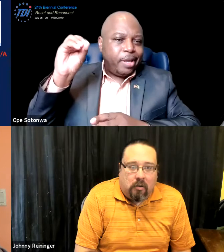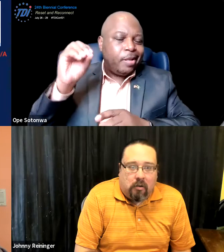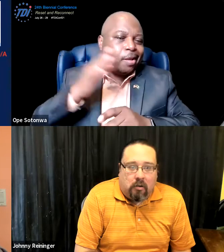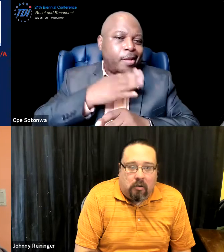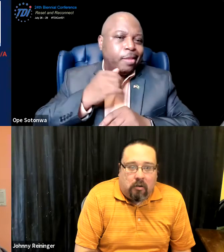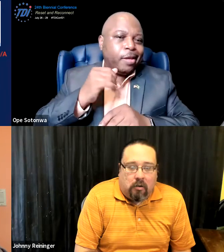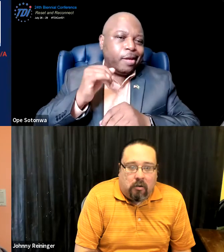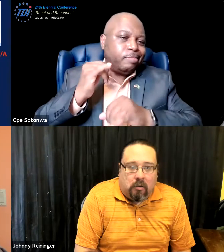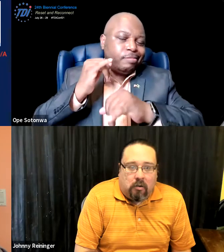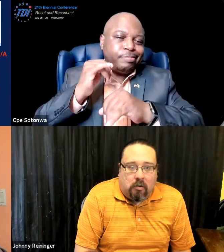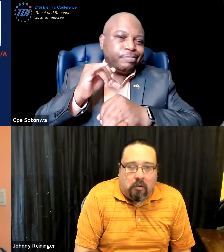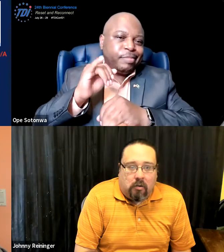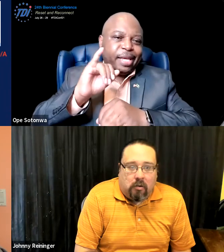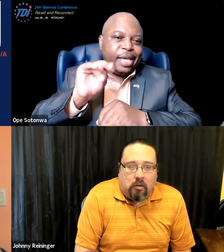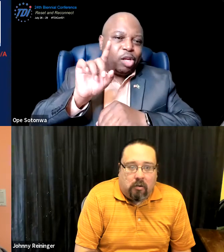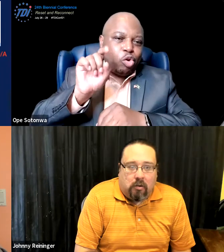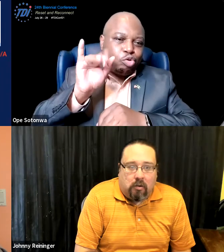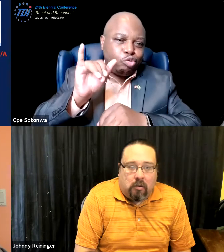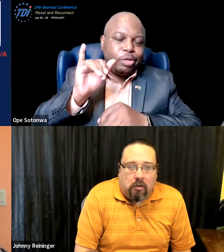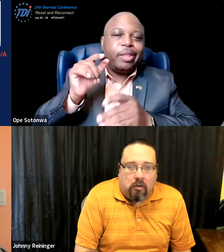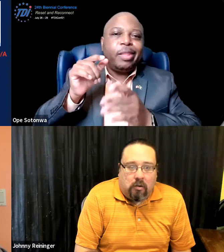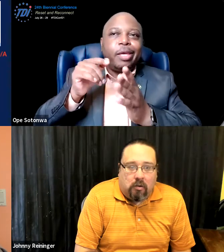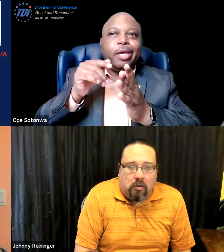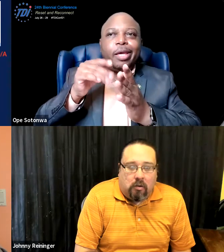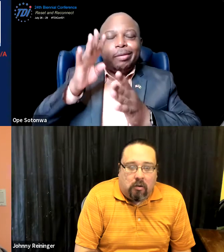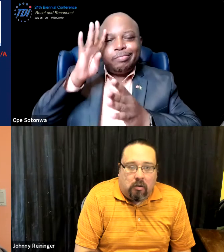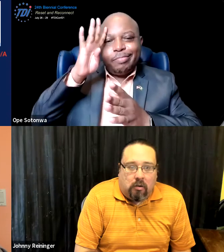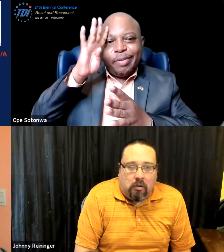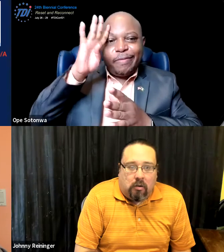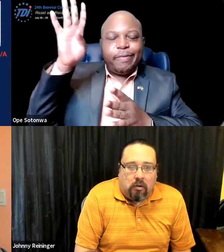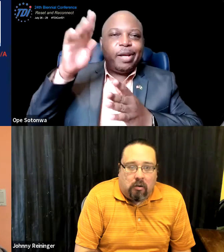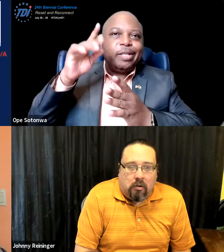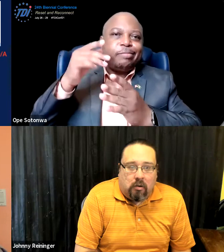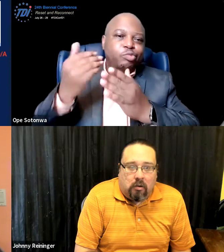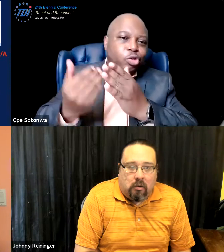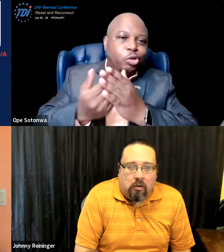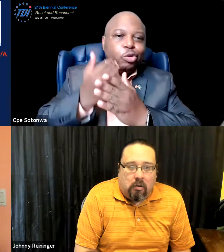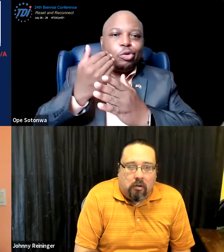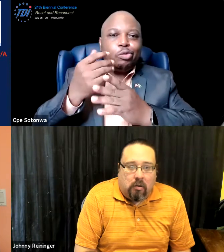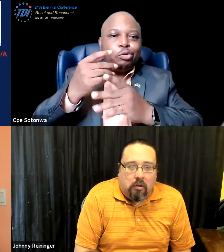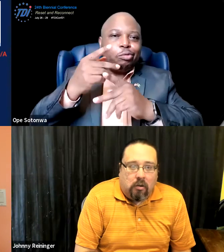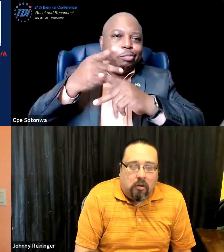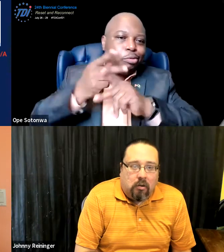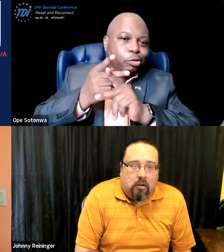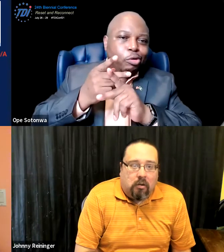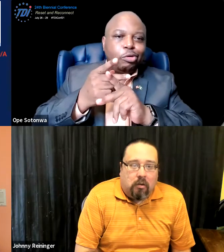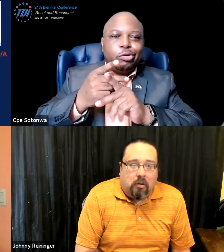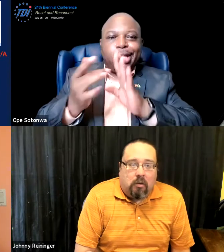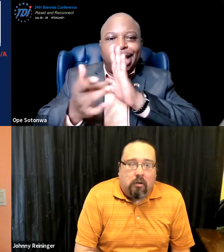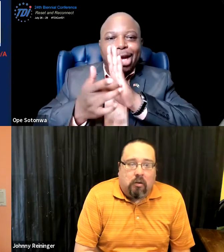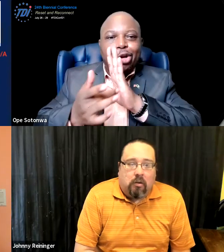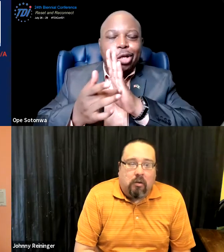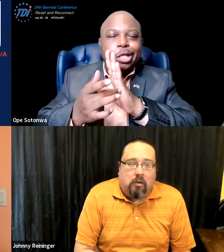often technological companies and in the industry, they invent